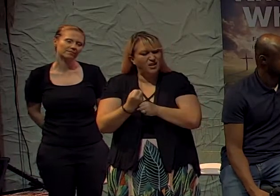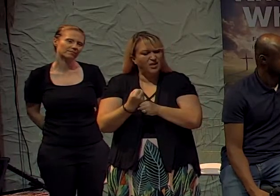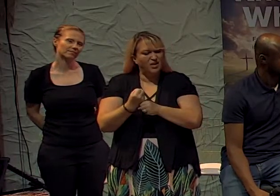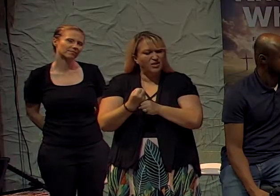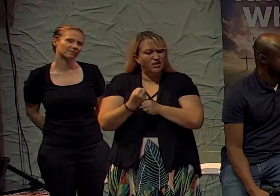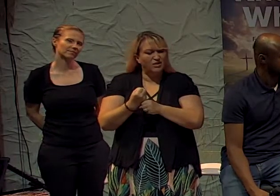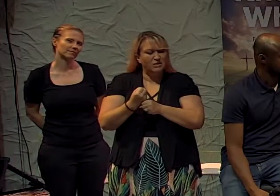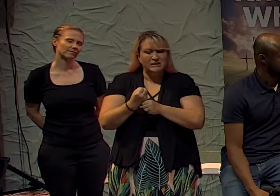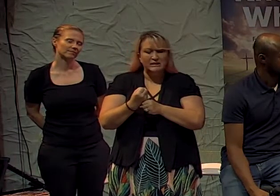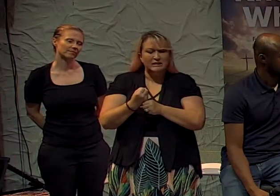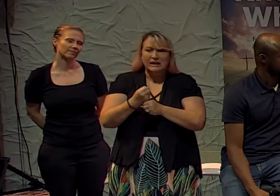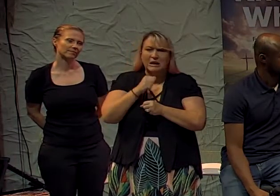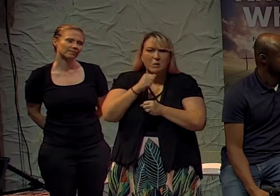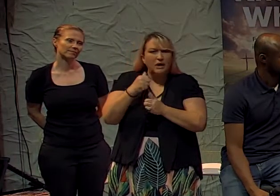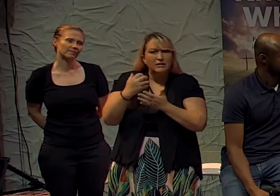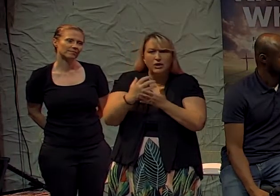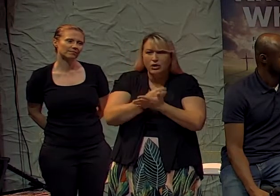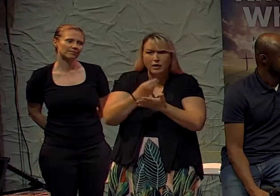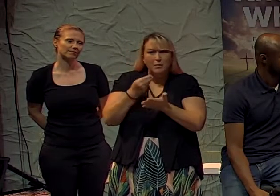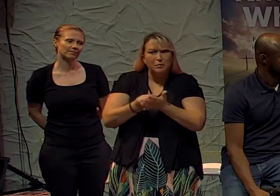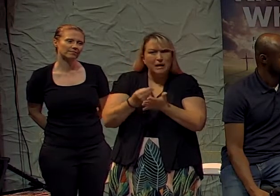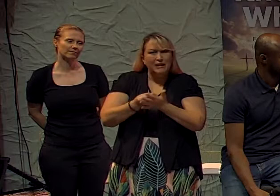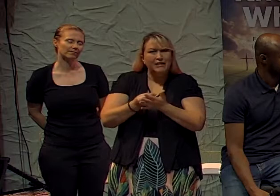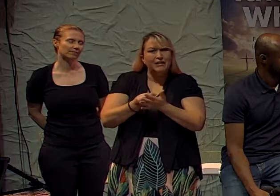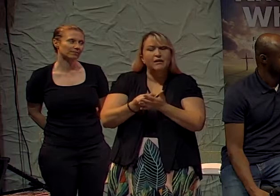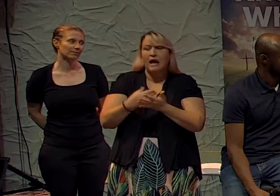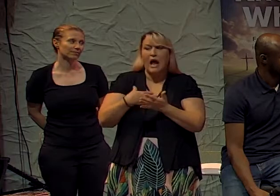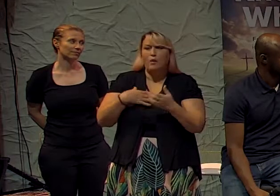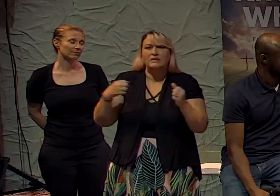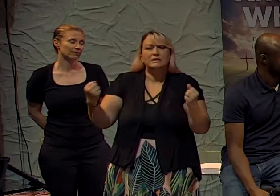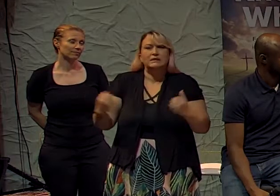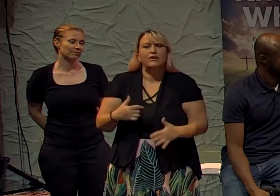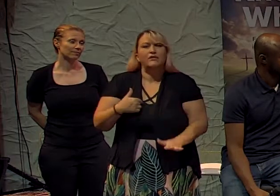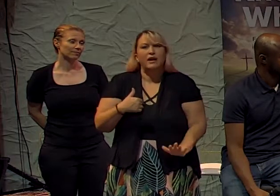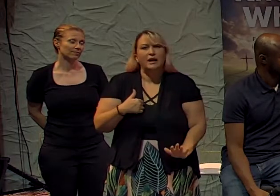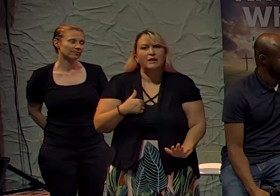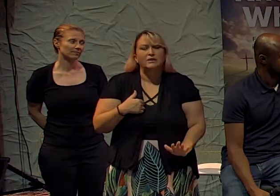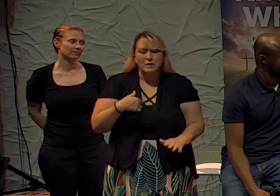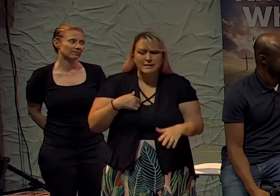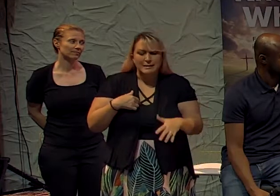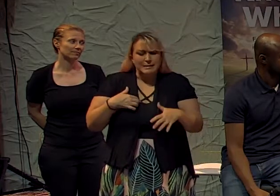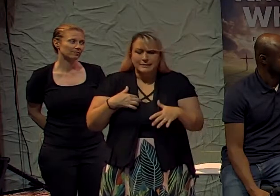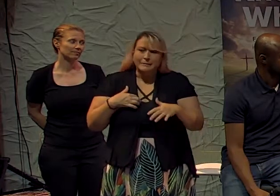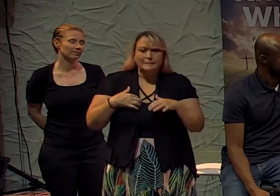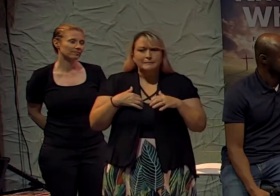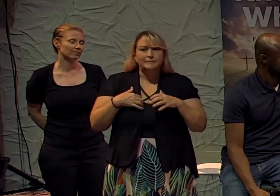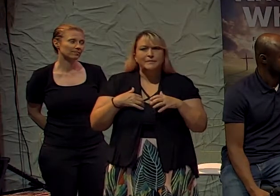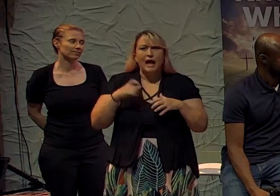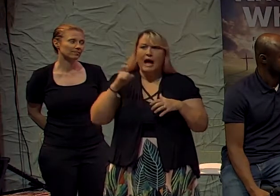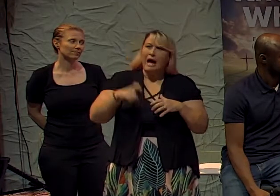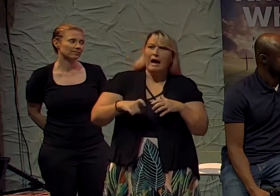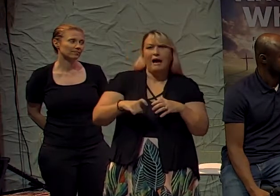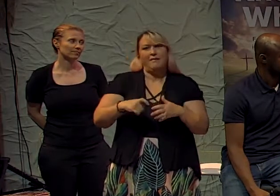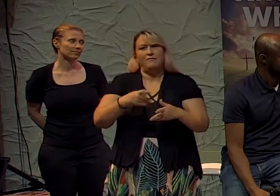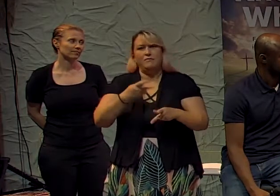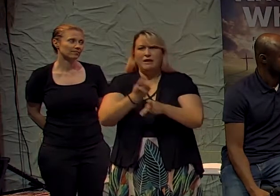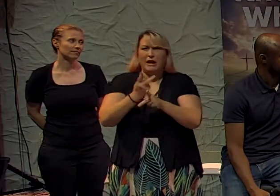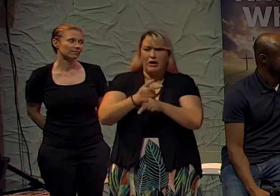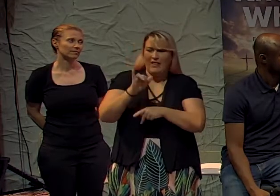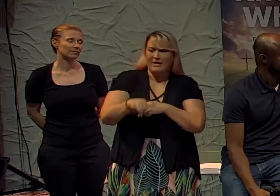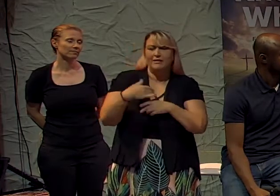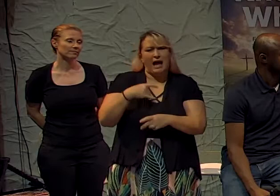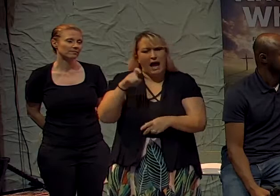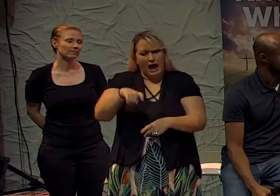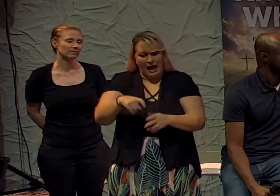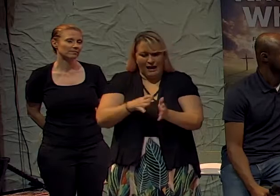wasn't bringing an income. And I was terrified. So I dug in more, and I saw it as, I've got to carry this. I've got to do